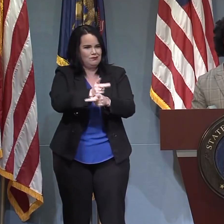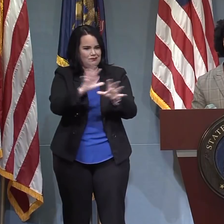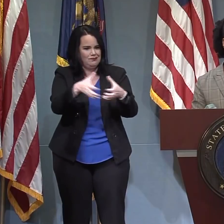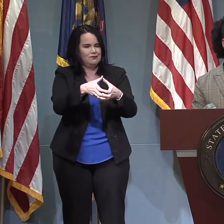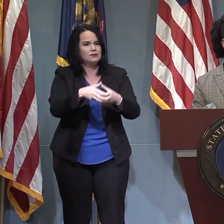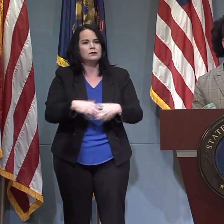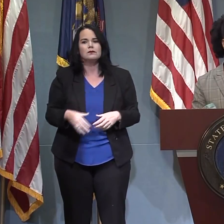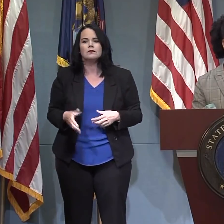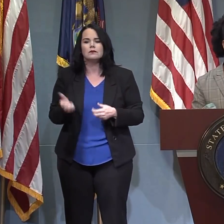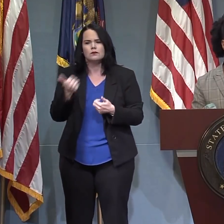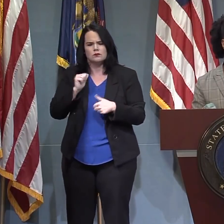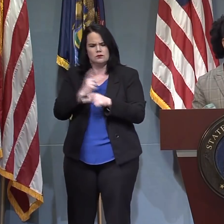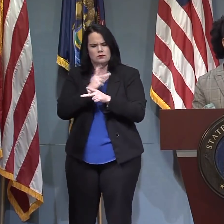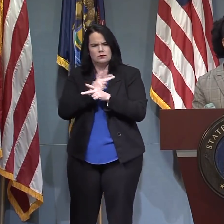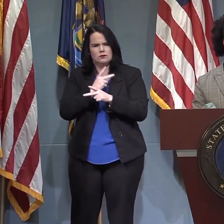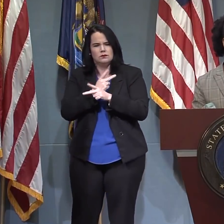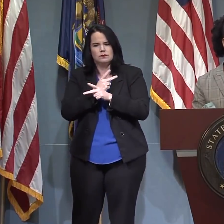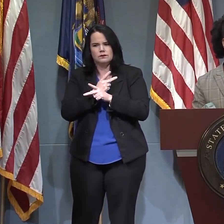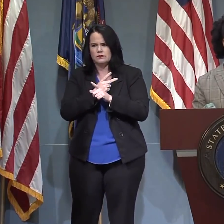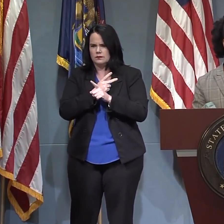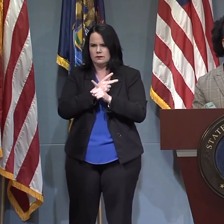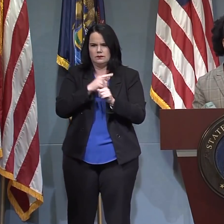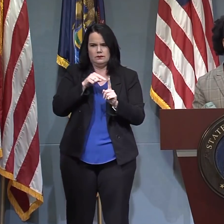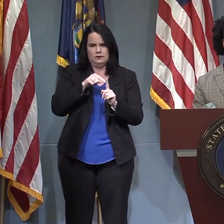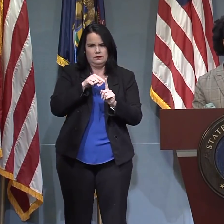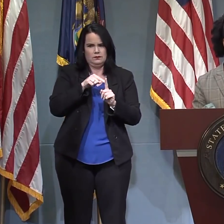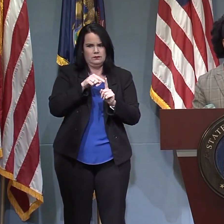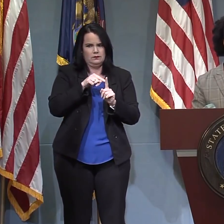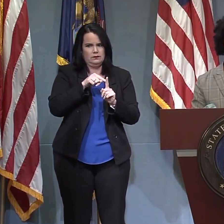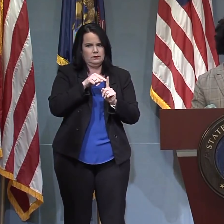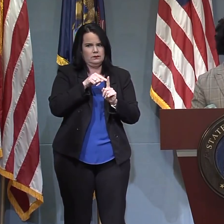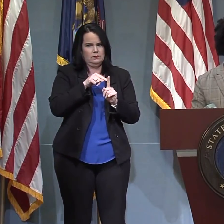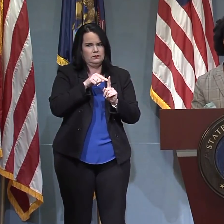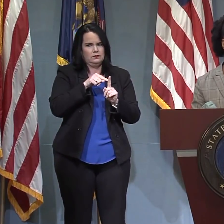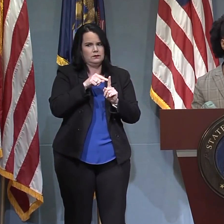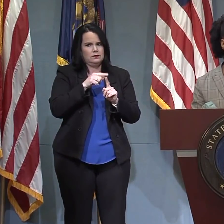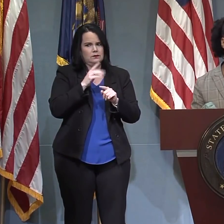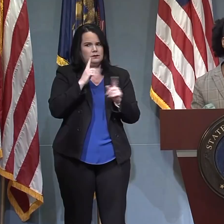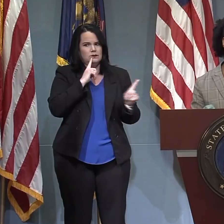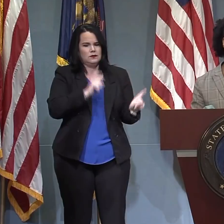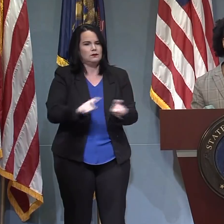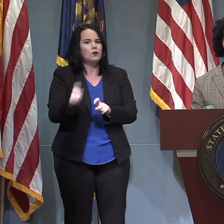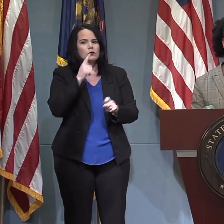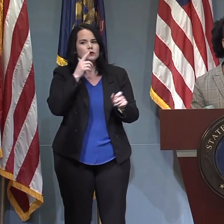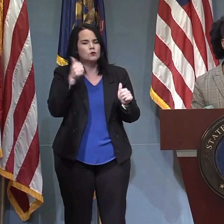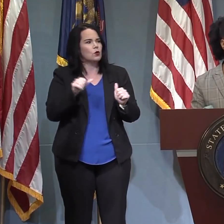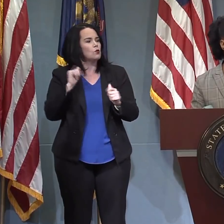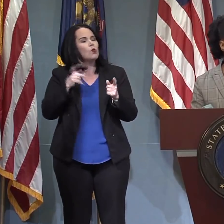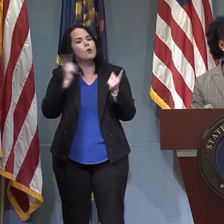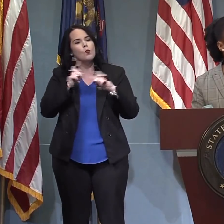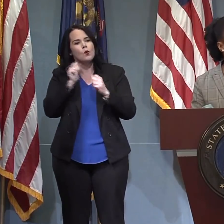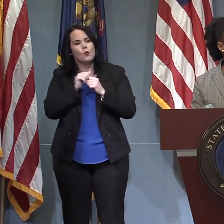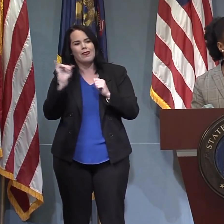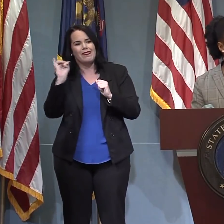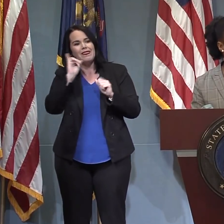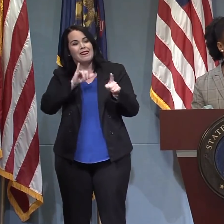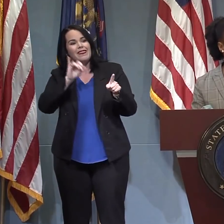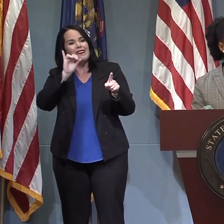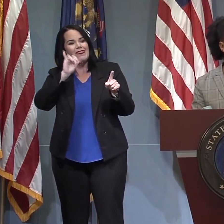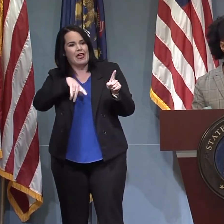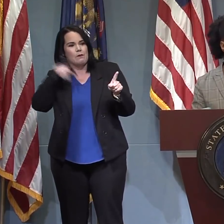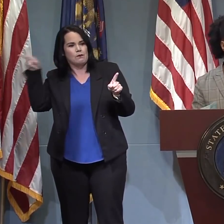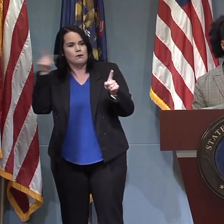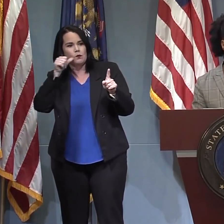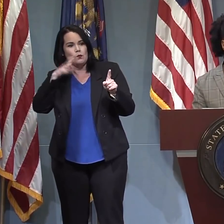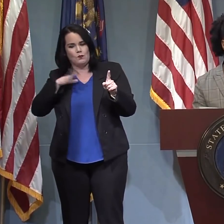Tricia Foster said, to be able to test people in nursing homes across the state, similar to like we're doing in our prison population. It's a good move, it's a good